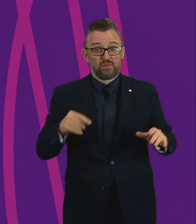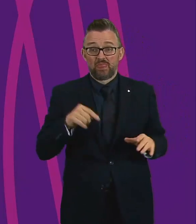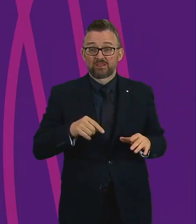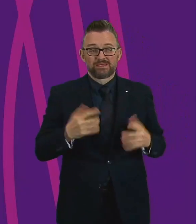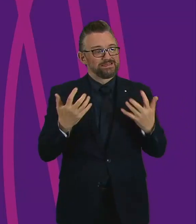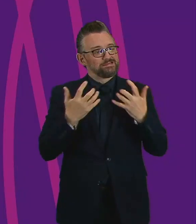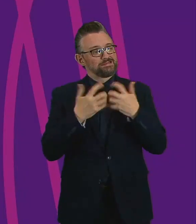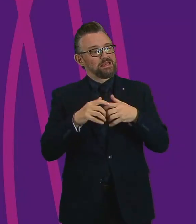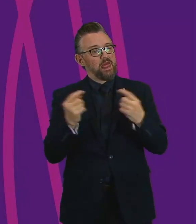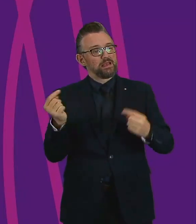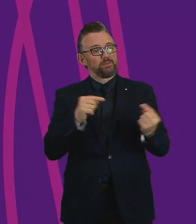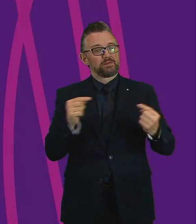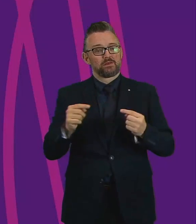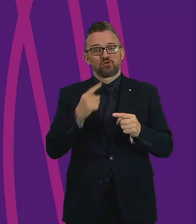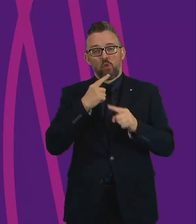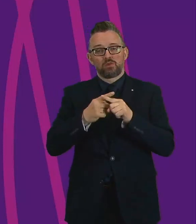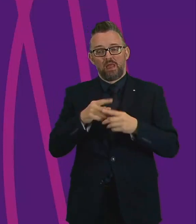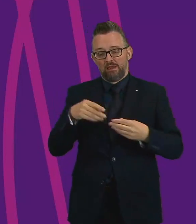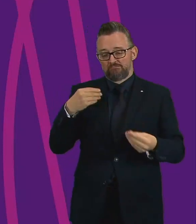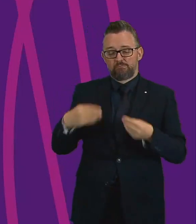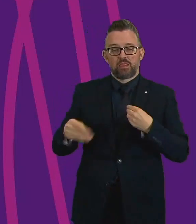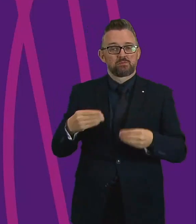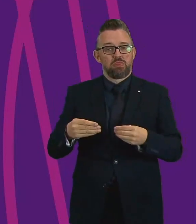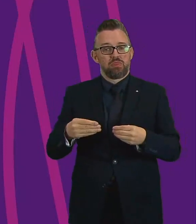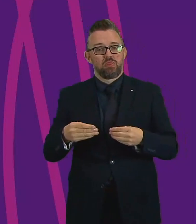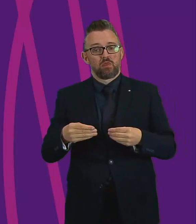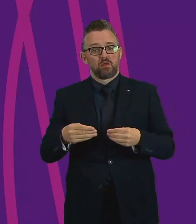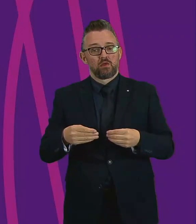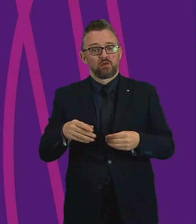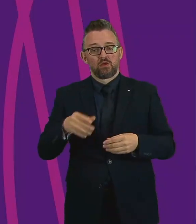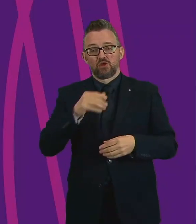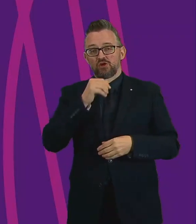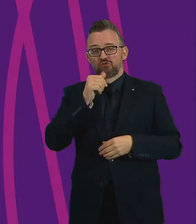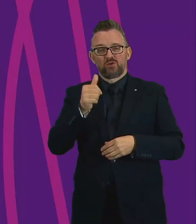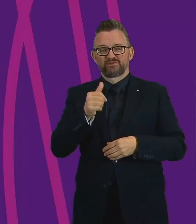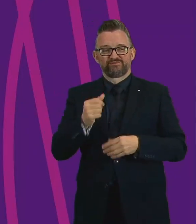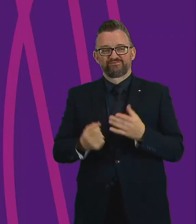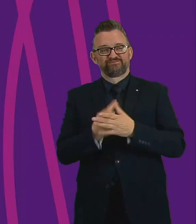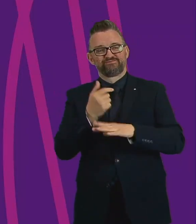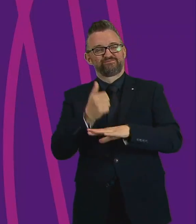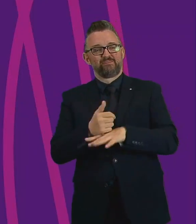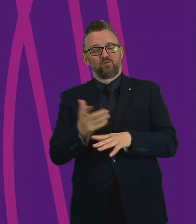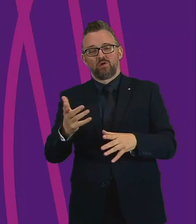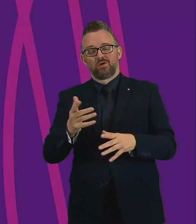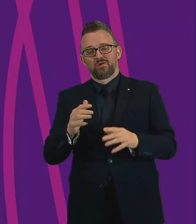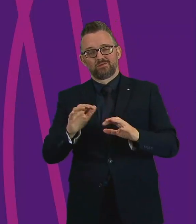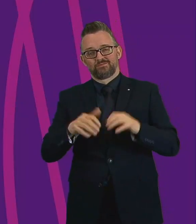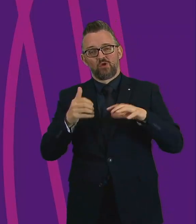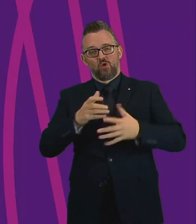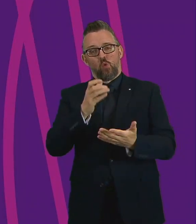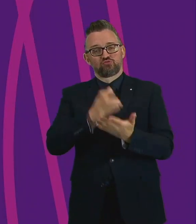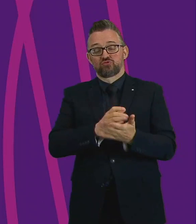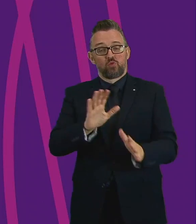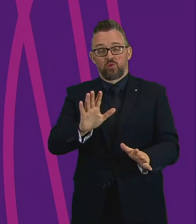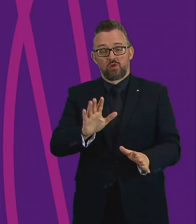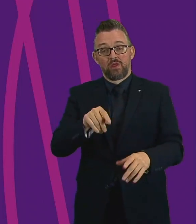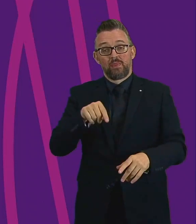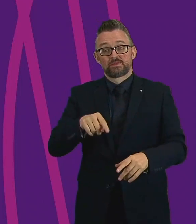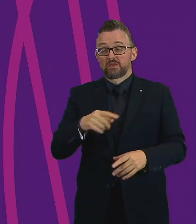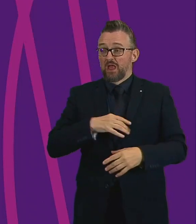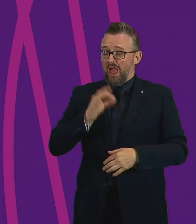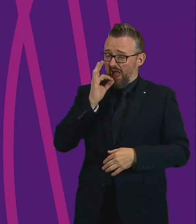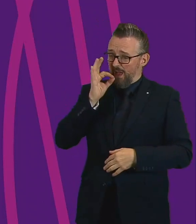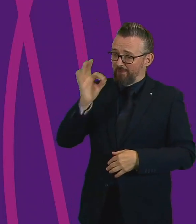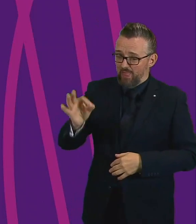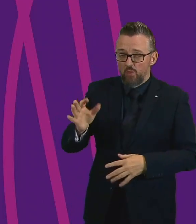debate about fiscal flexibilities, and it's not a proxy debate for the Constitution. It is an appeal. It's an appeal for